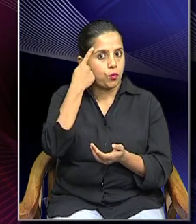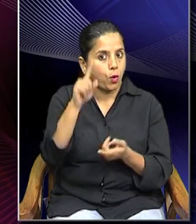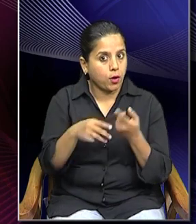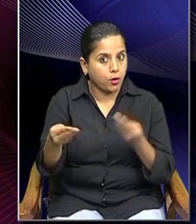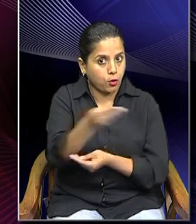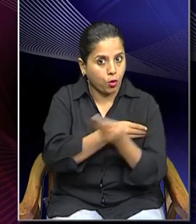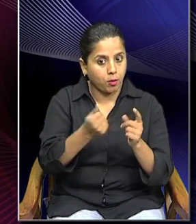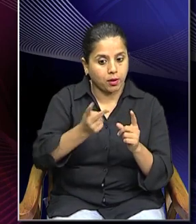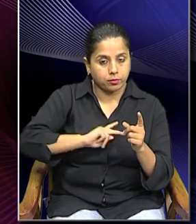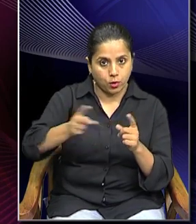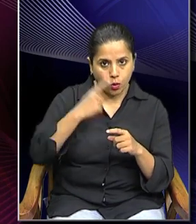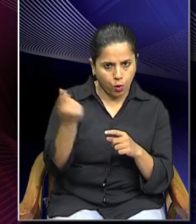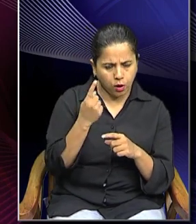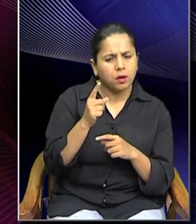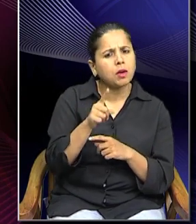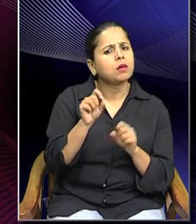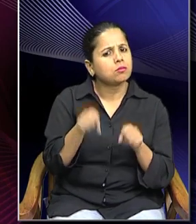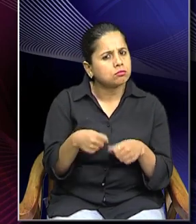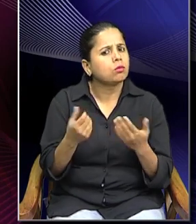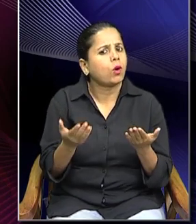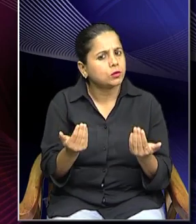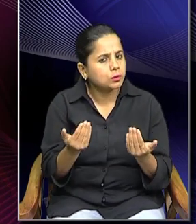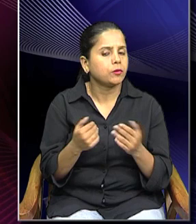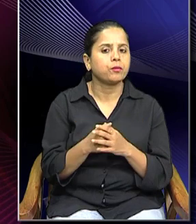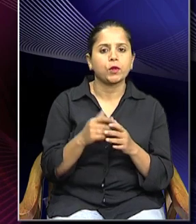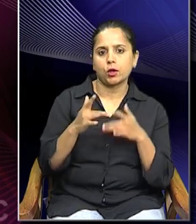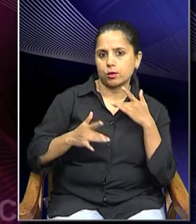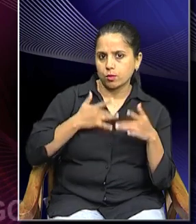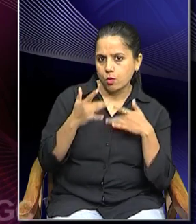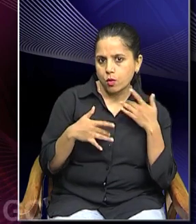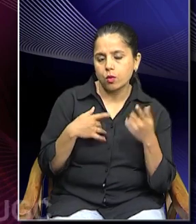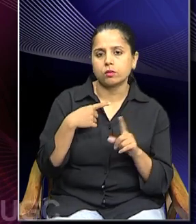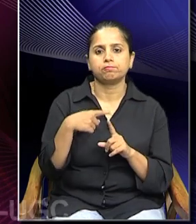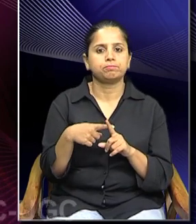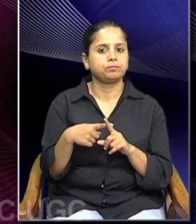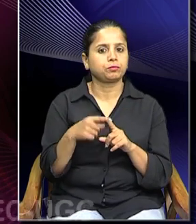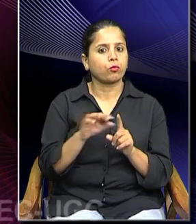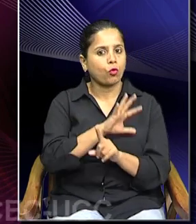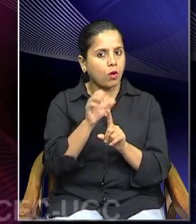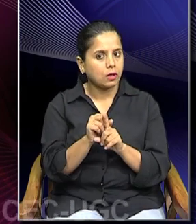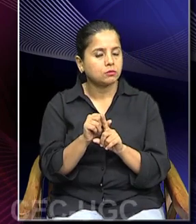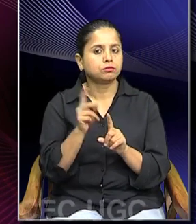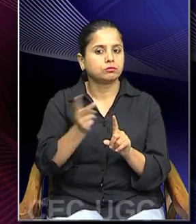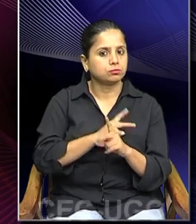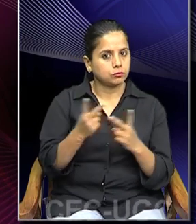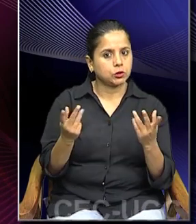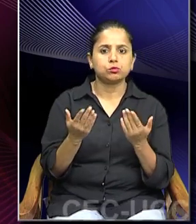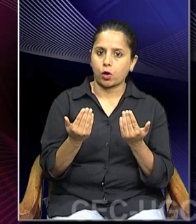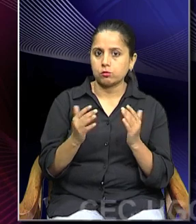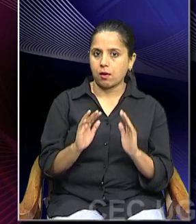economic transaction. It can have a emotional and a cultural transaction as